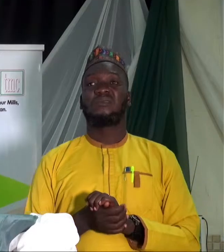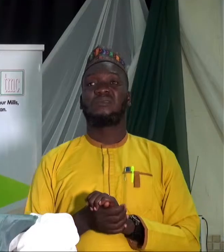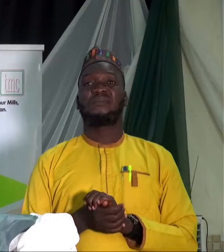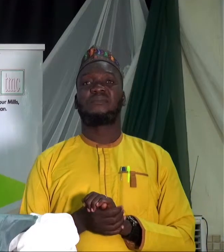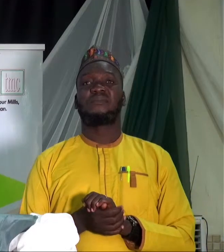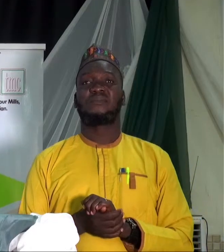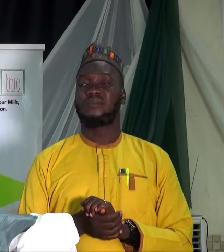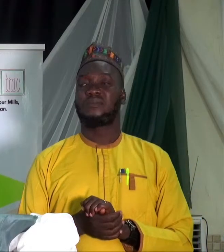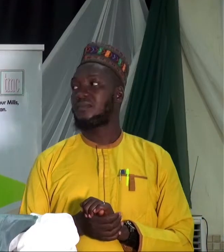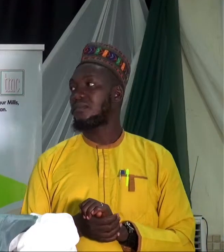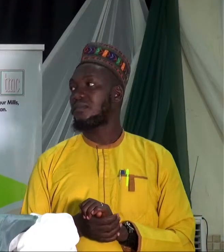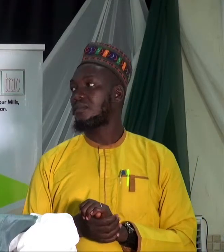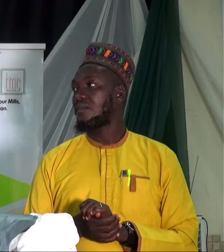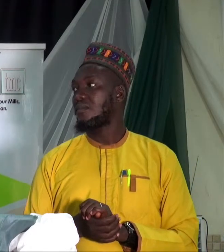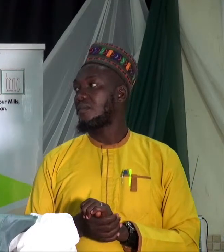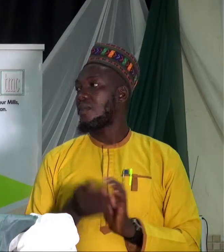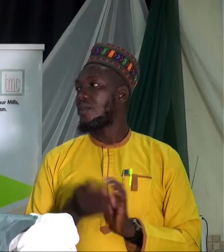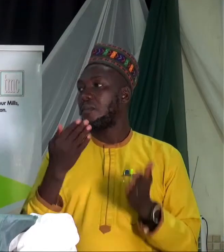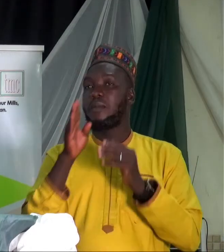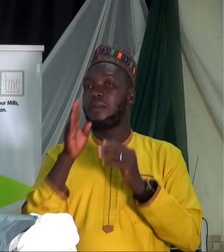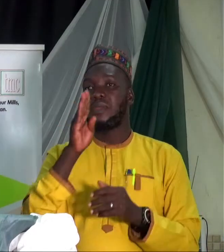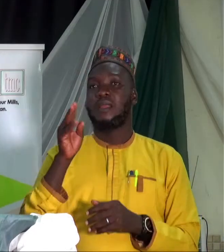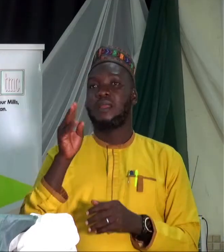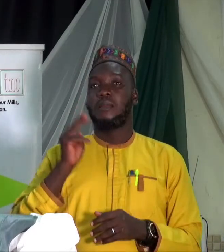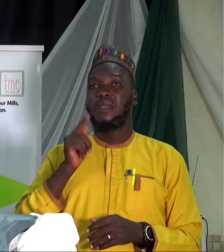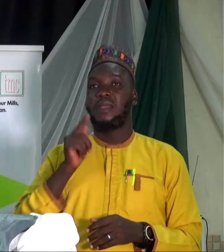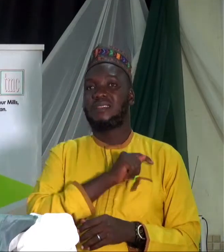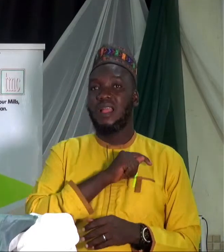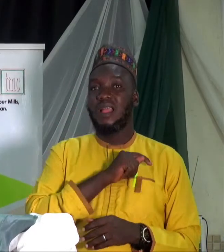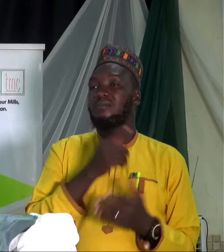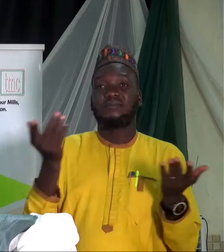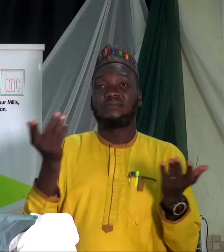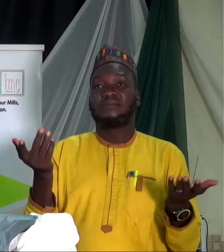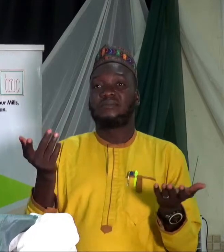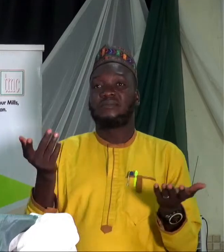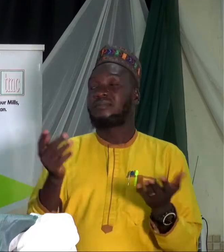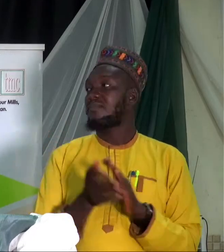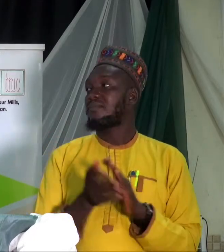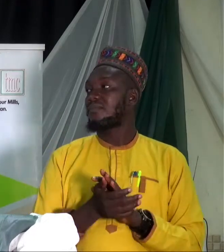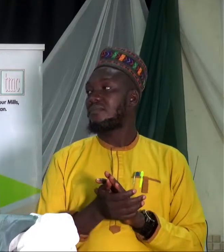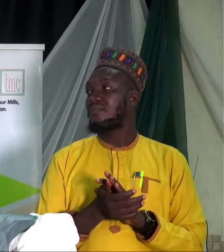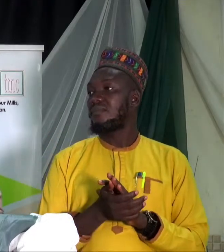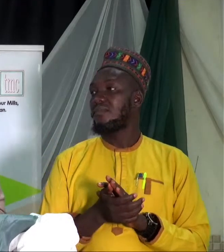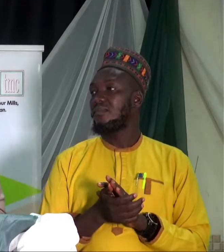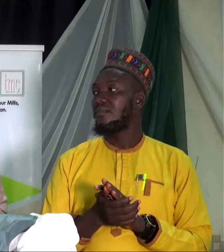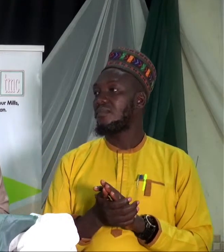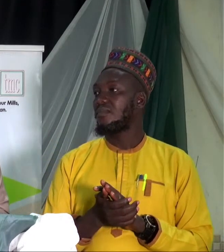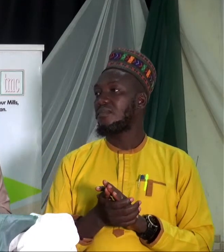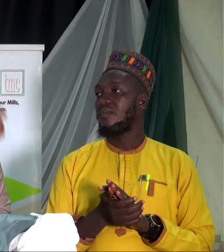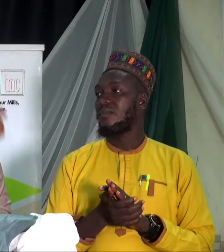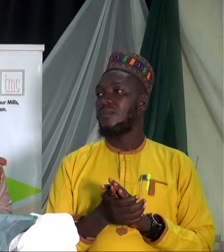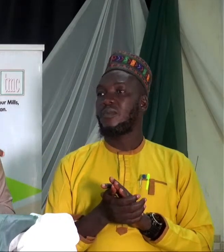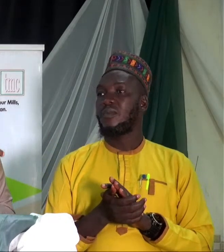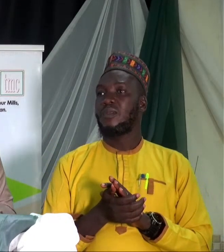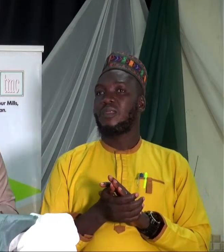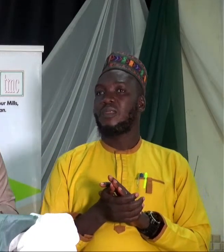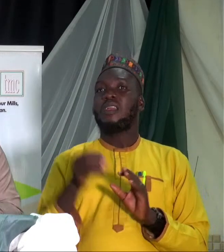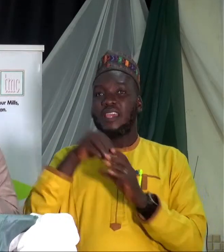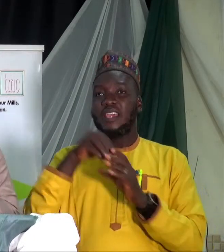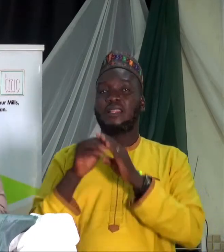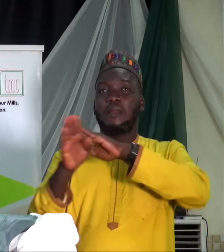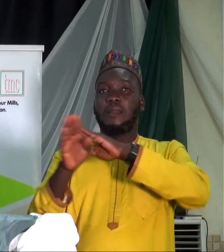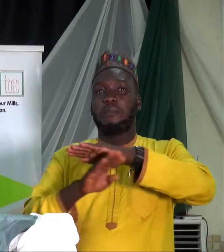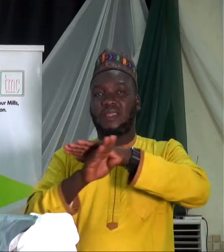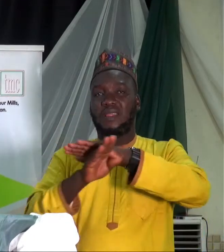Oya minister nikan lo wa nkara ta so ti won wa dollarize. And in low in basic economics,